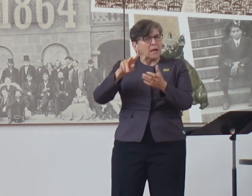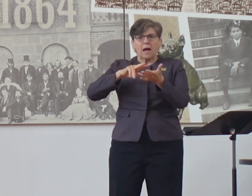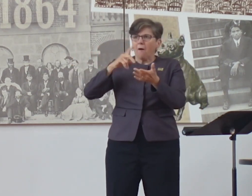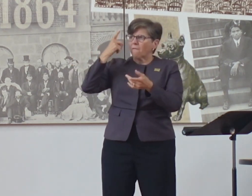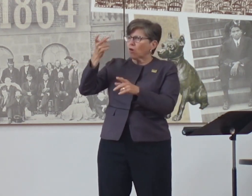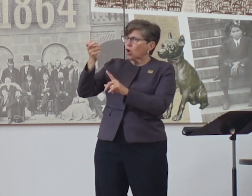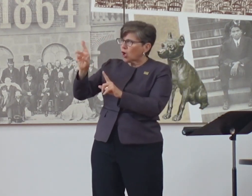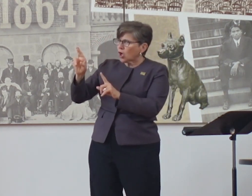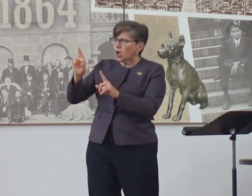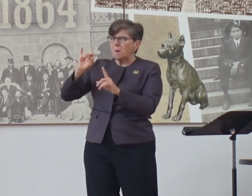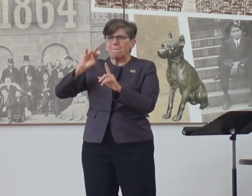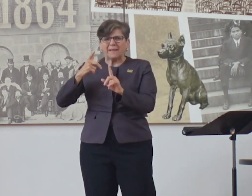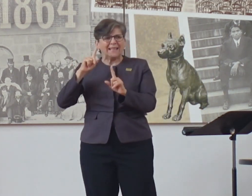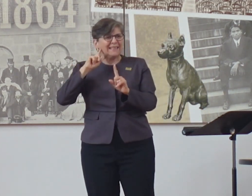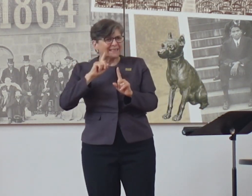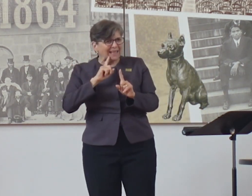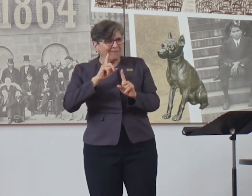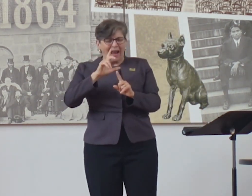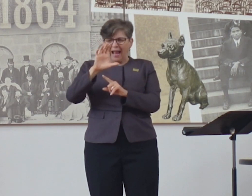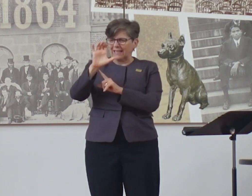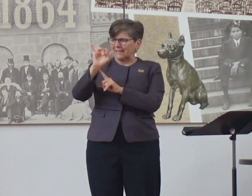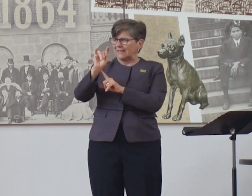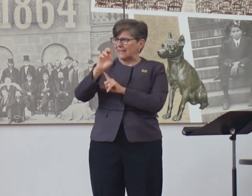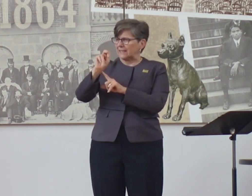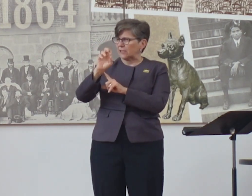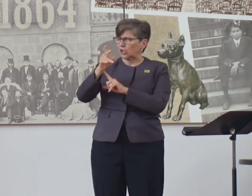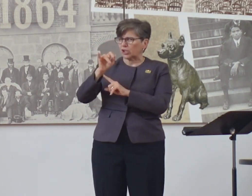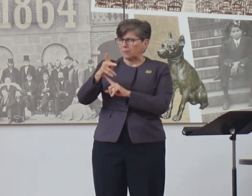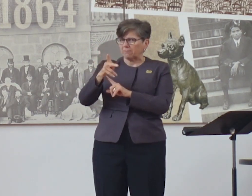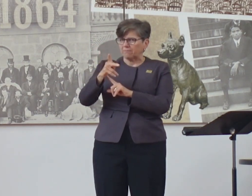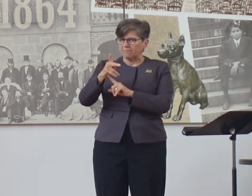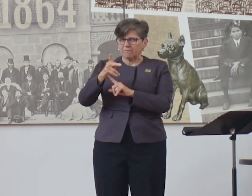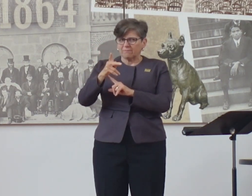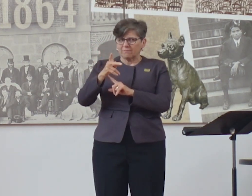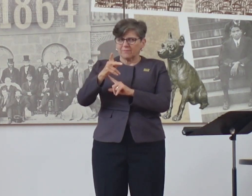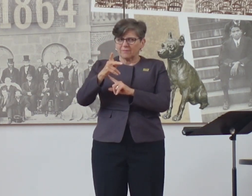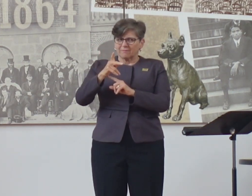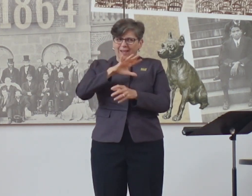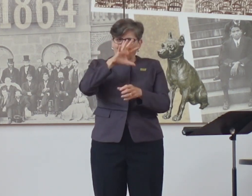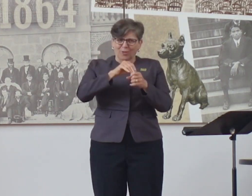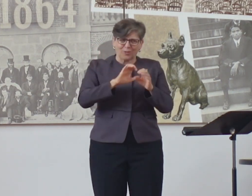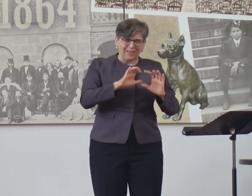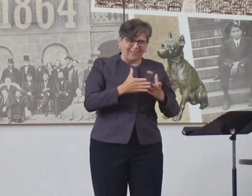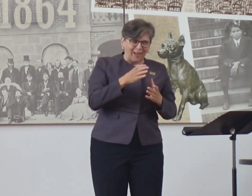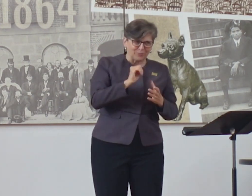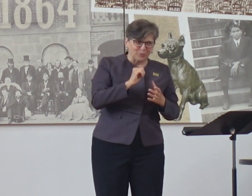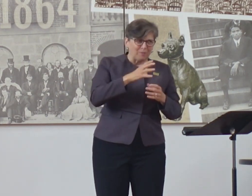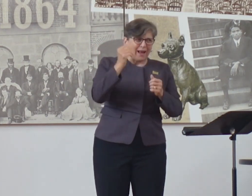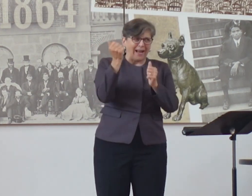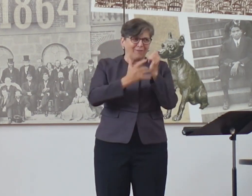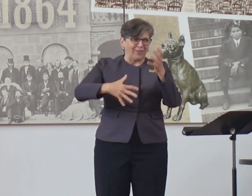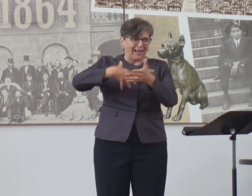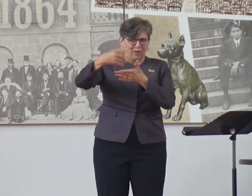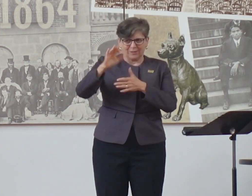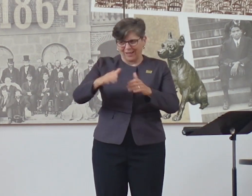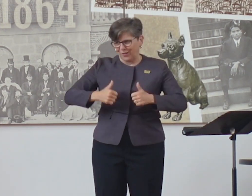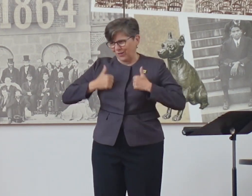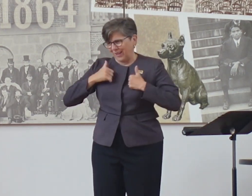Her involvement in those organizations as a deaf citizen, displaying that deaf citizenship both in the classroom